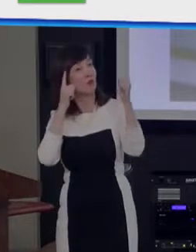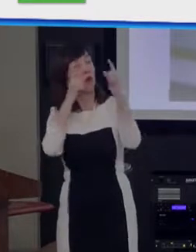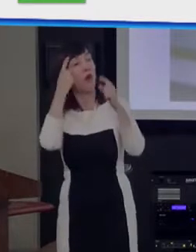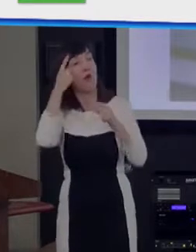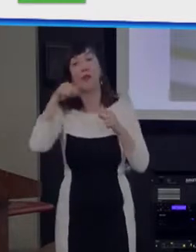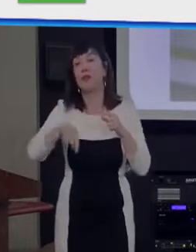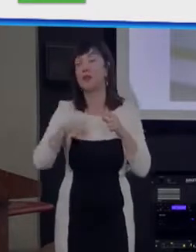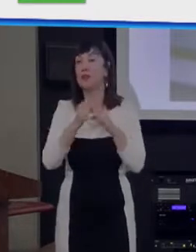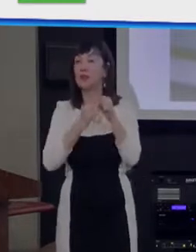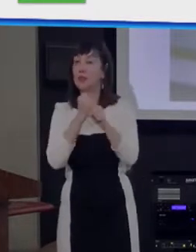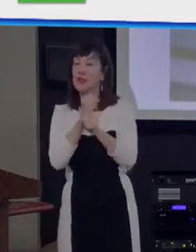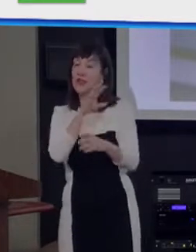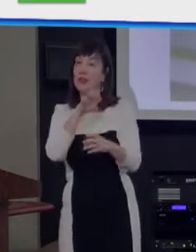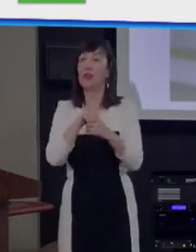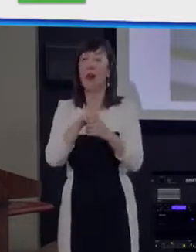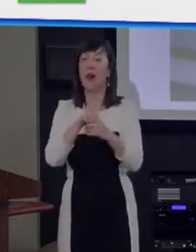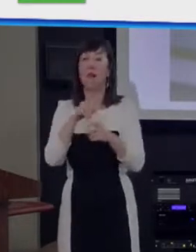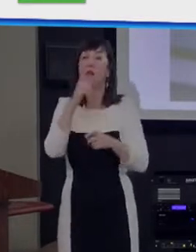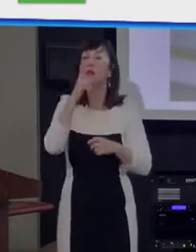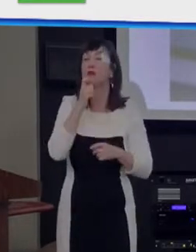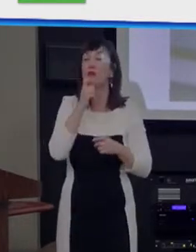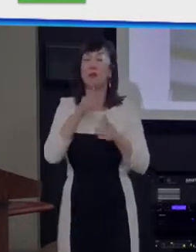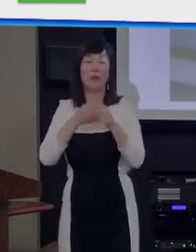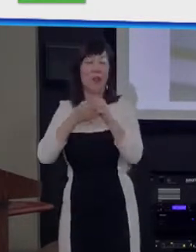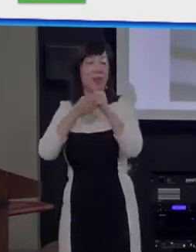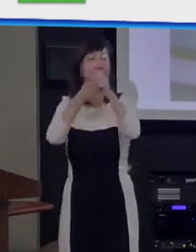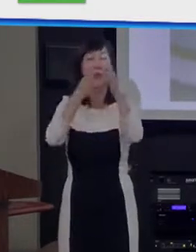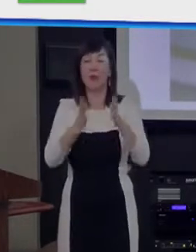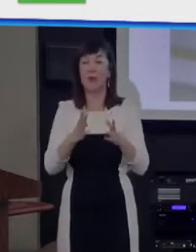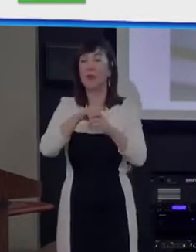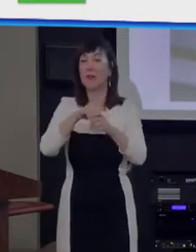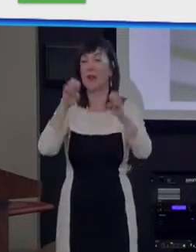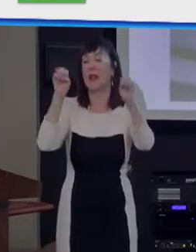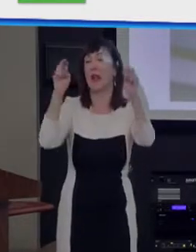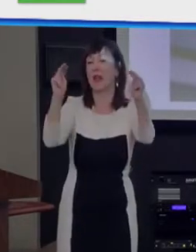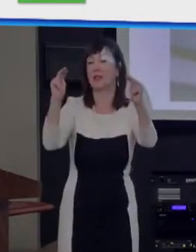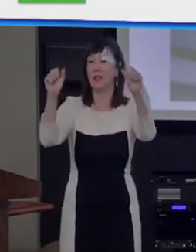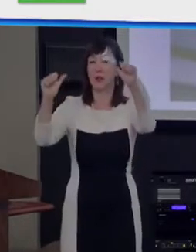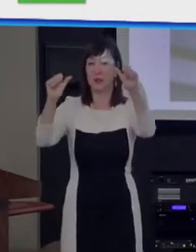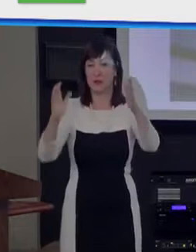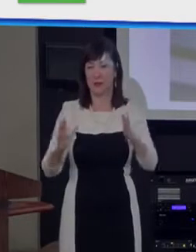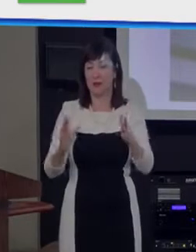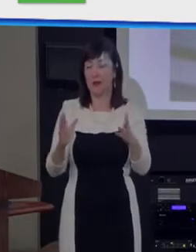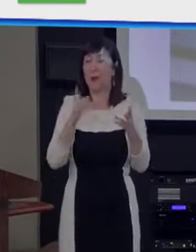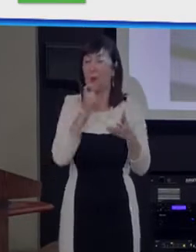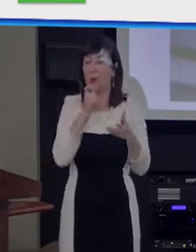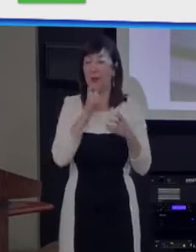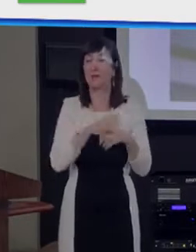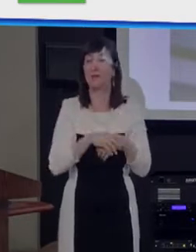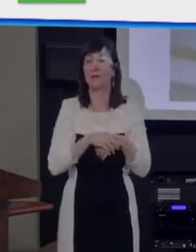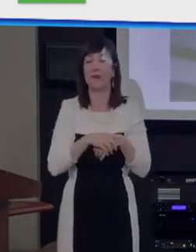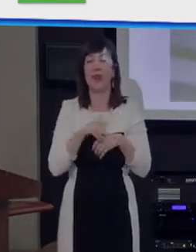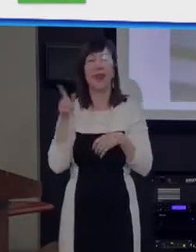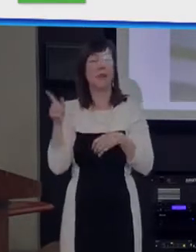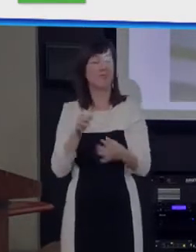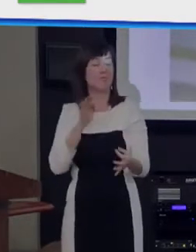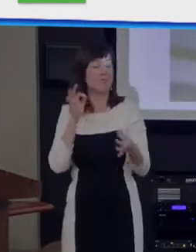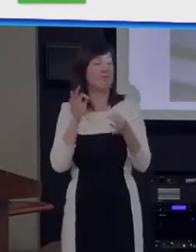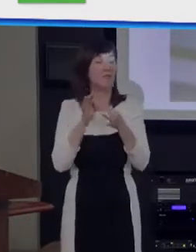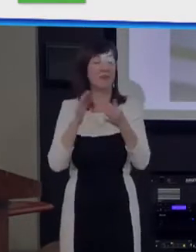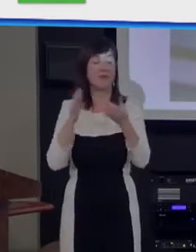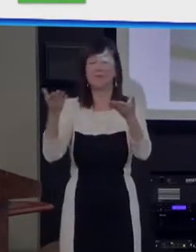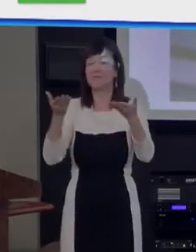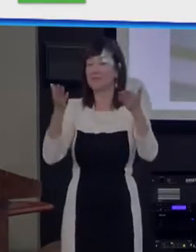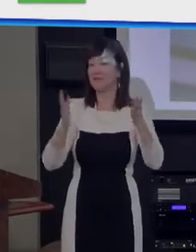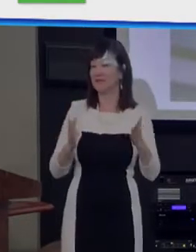His work aligns perfectly with our goals, especially for this year, in that he is a leader in